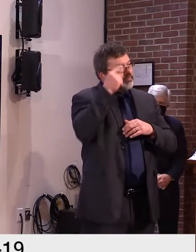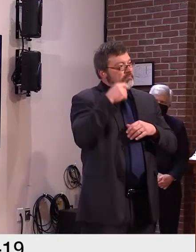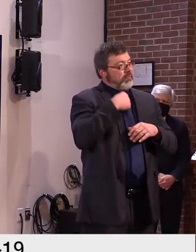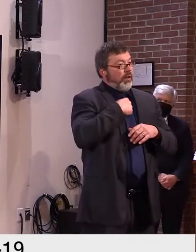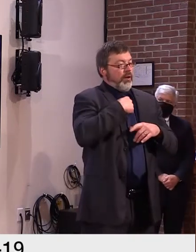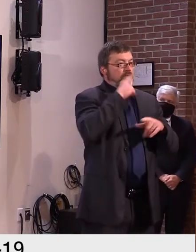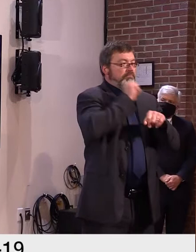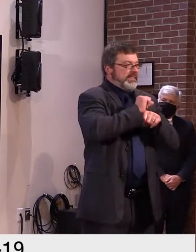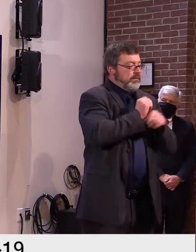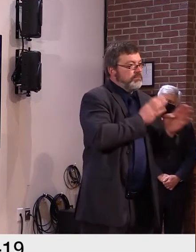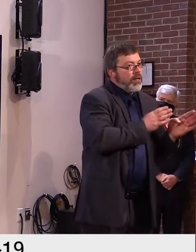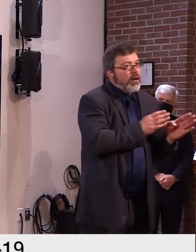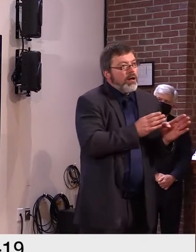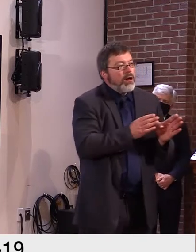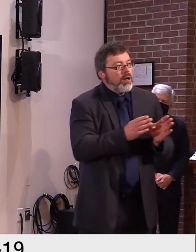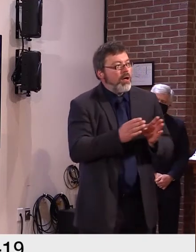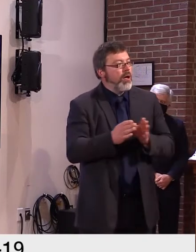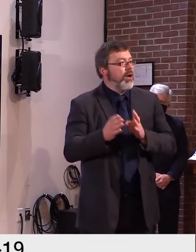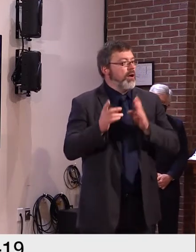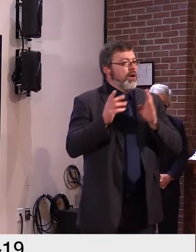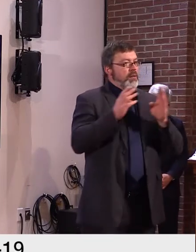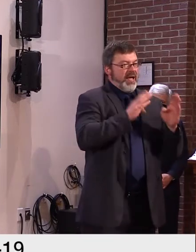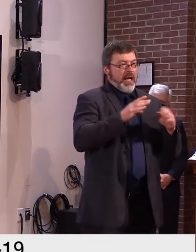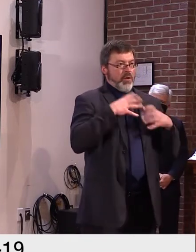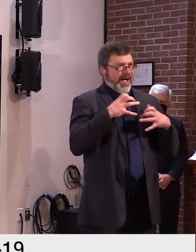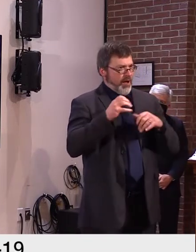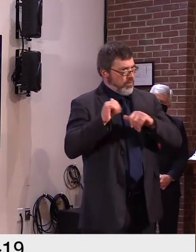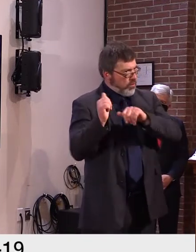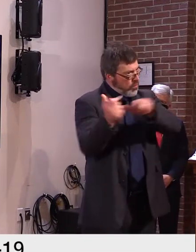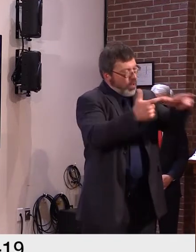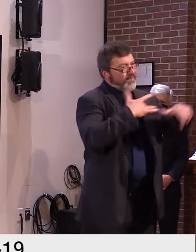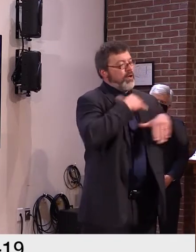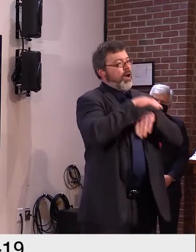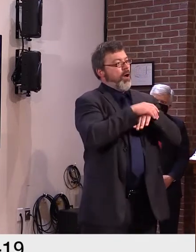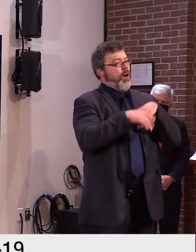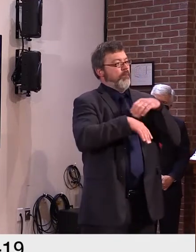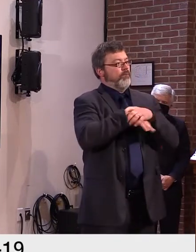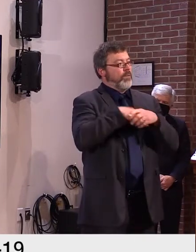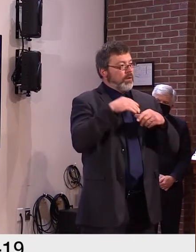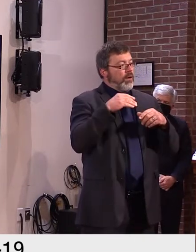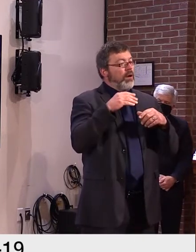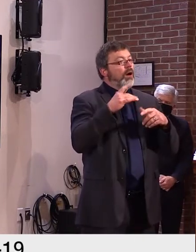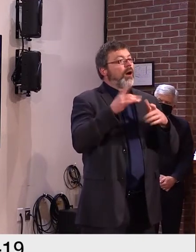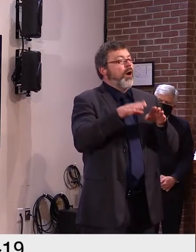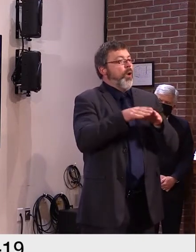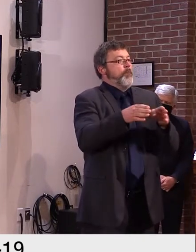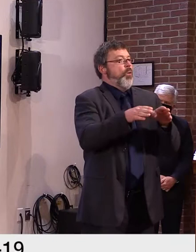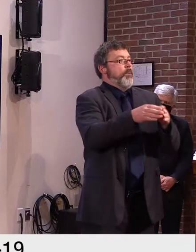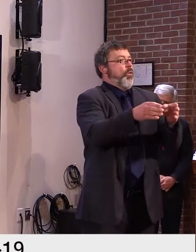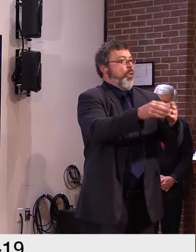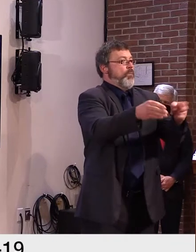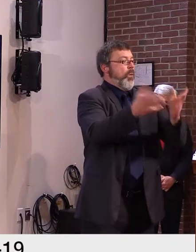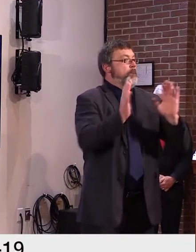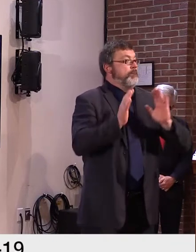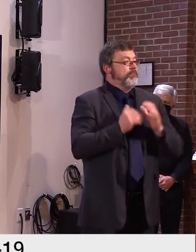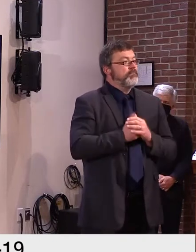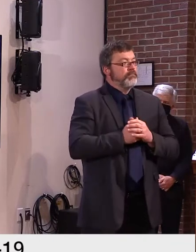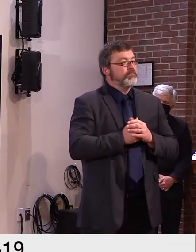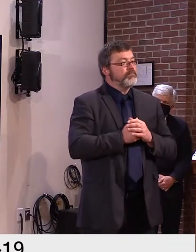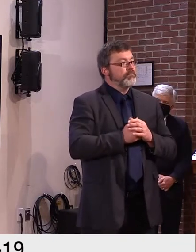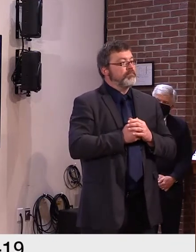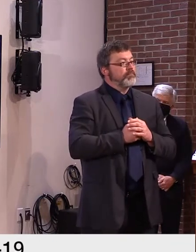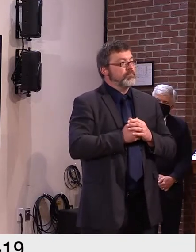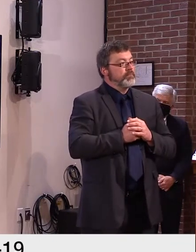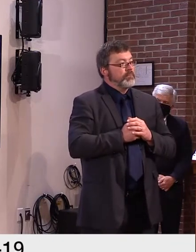comfortable operating their schools in these conditions. Even with the vaccine, however, I expect our schools will be operating with these